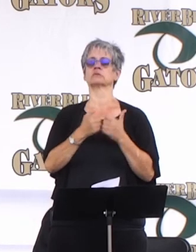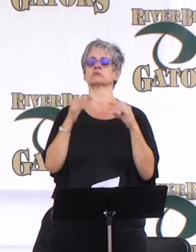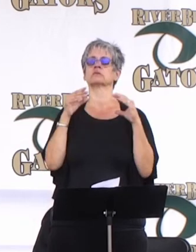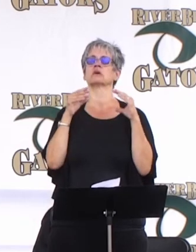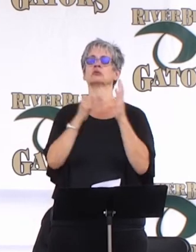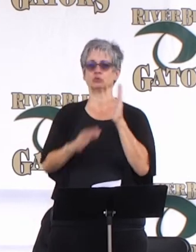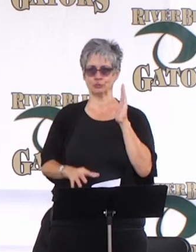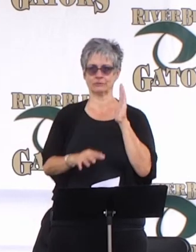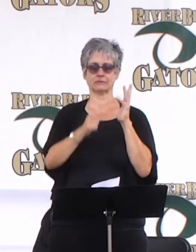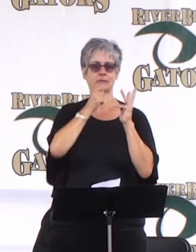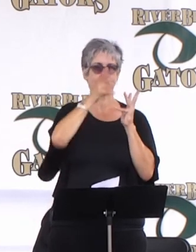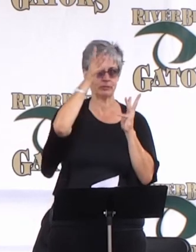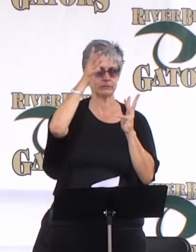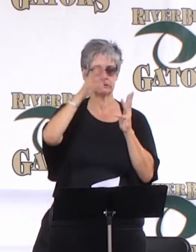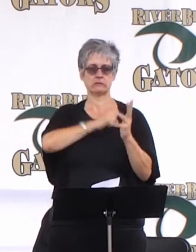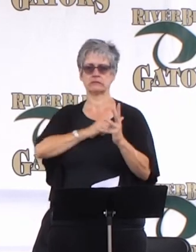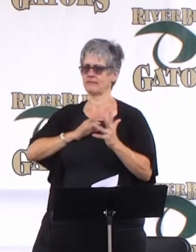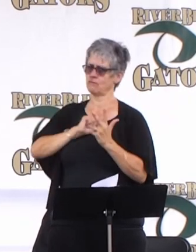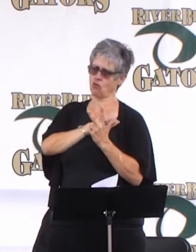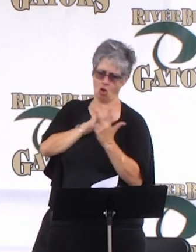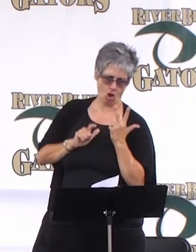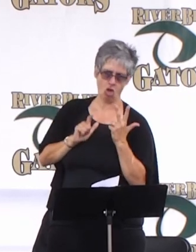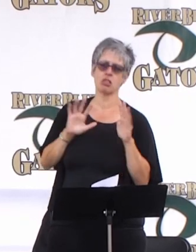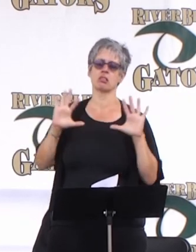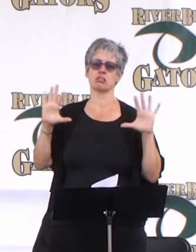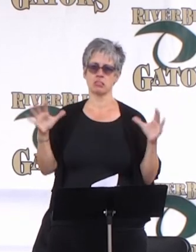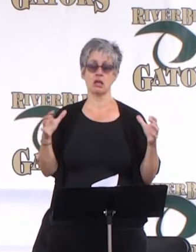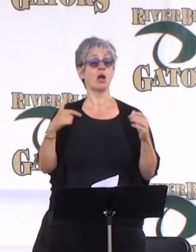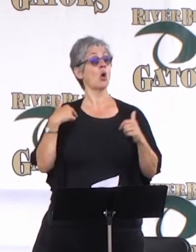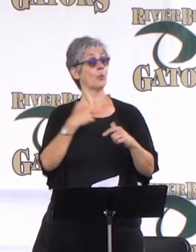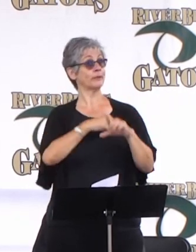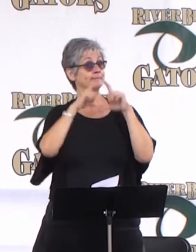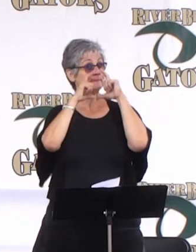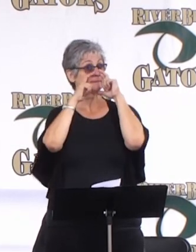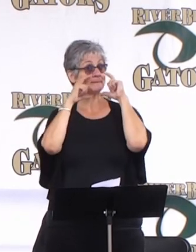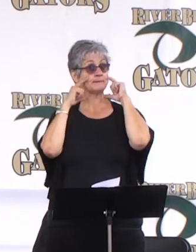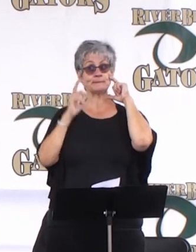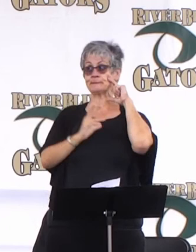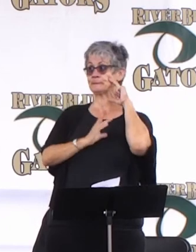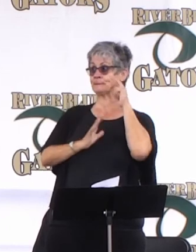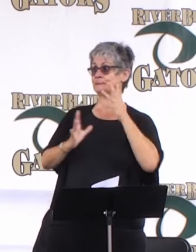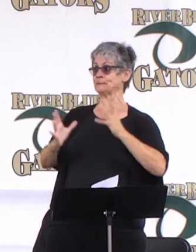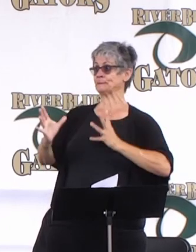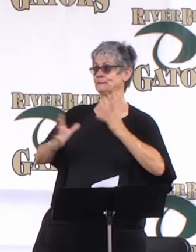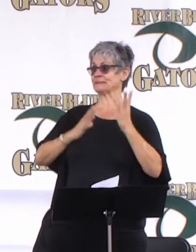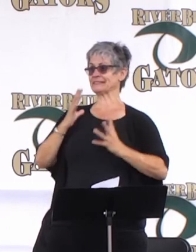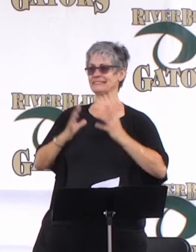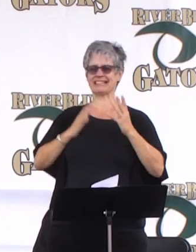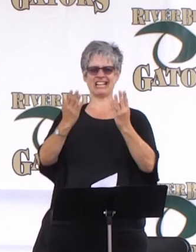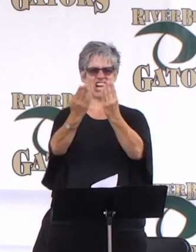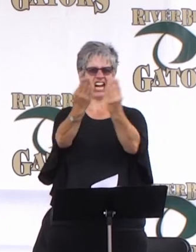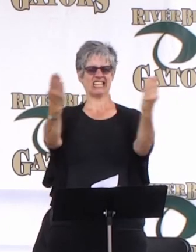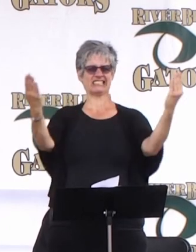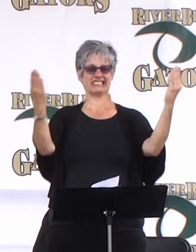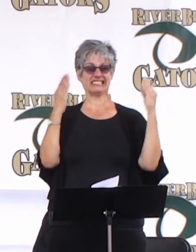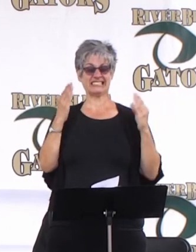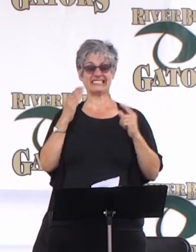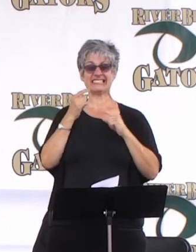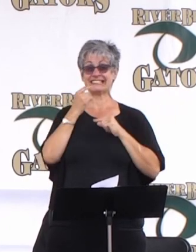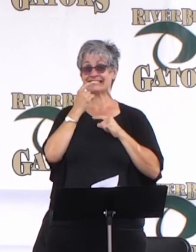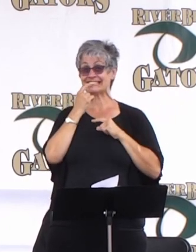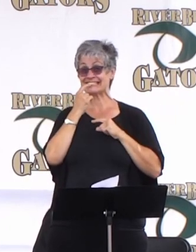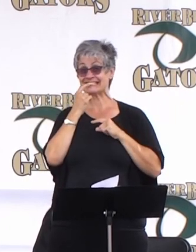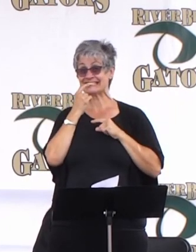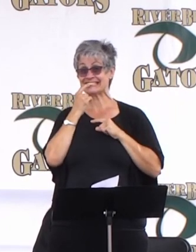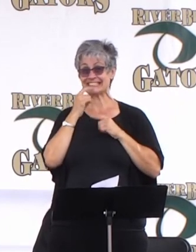have we gone through a pandemic in which we've had to make face masks fashionable, survive the dreaded plexiglass, which honestly made me feel like